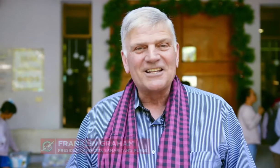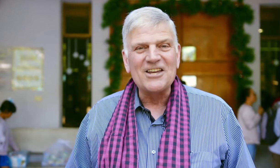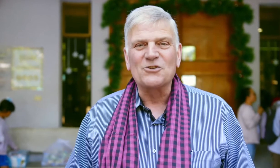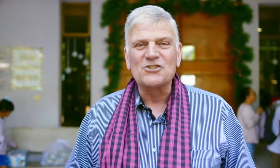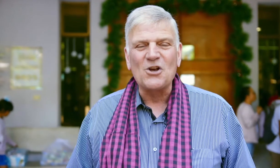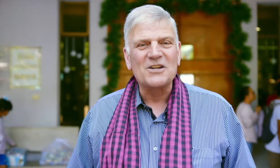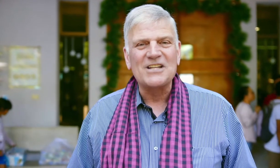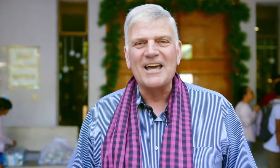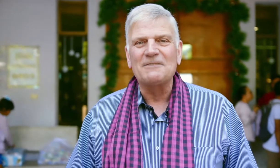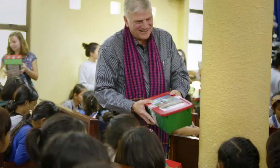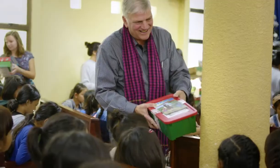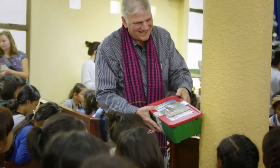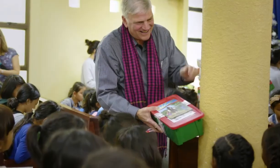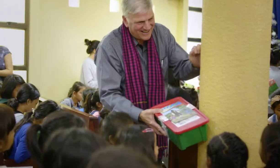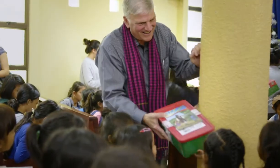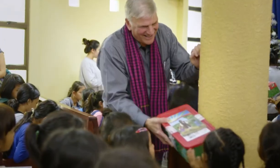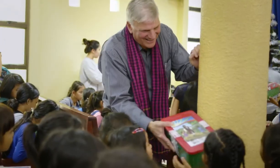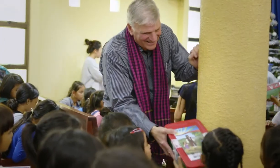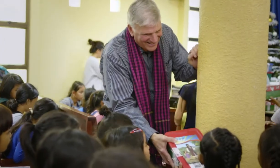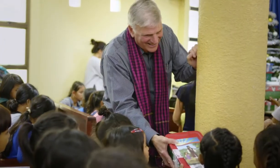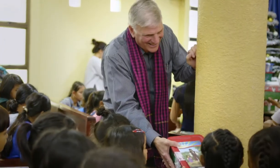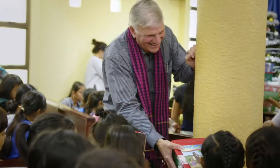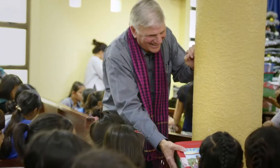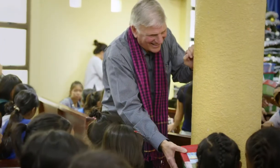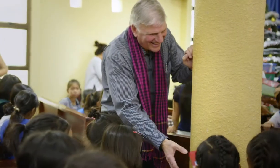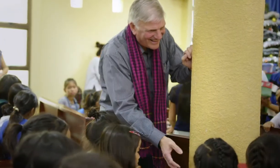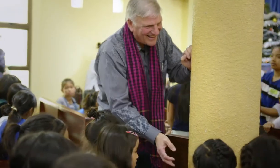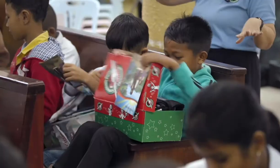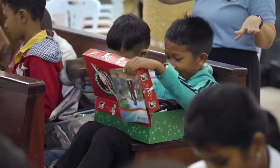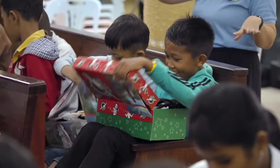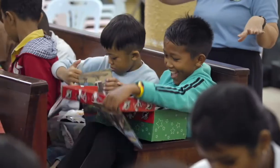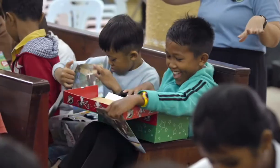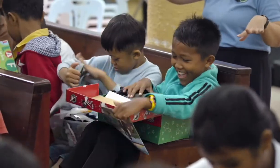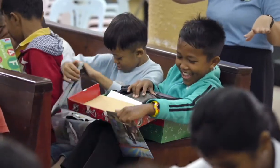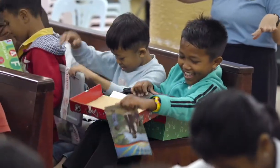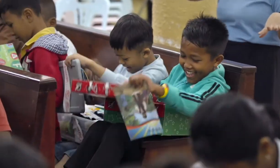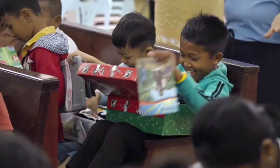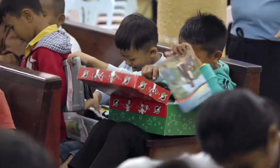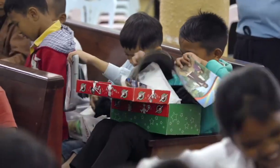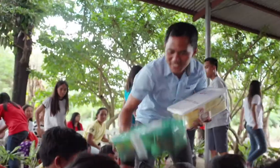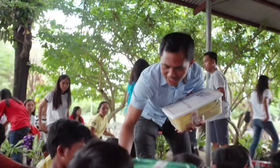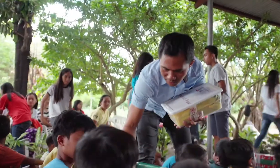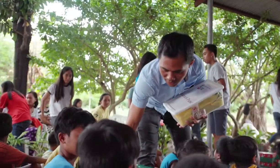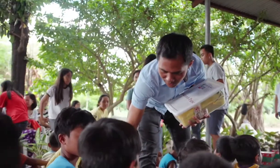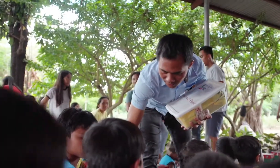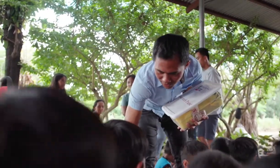Kids are so excited. Giving them a gift, do it in Jesus' name, and that's what this is all about. Jesus loves you.